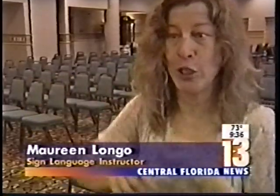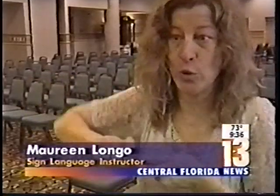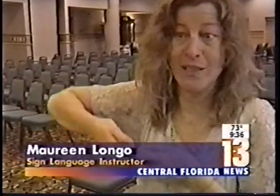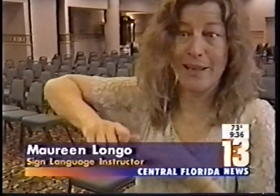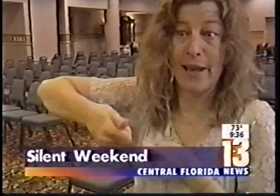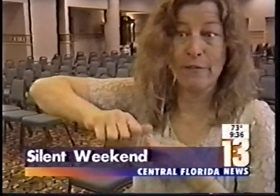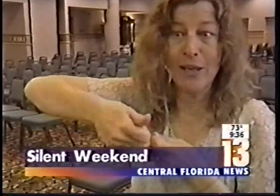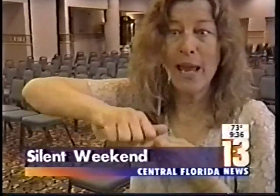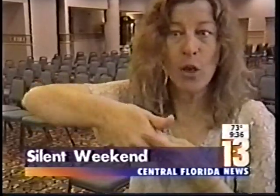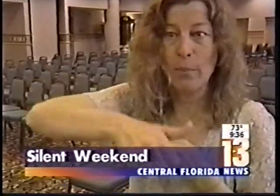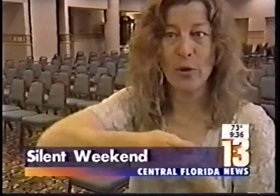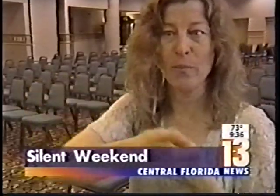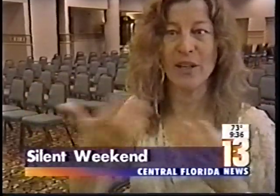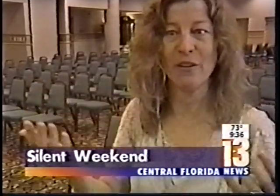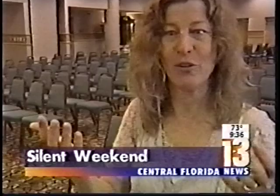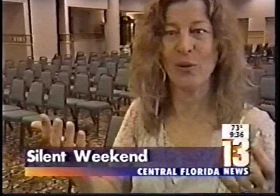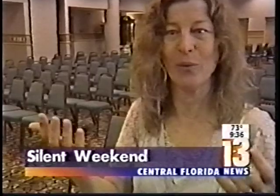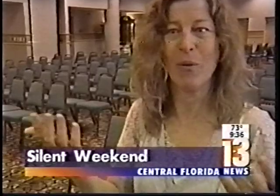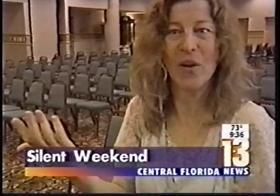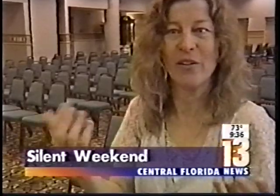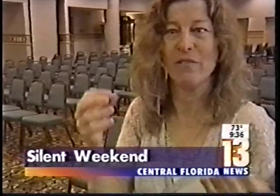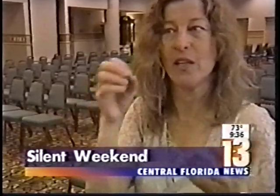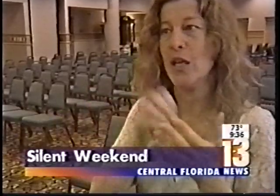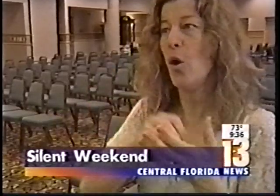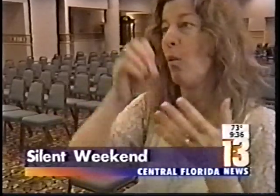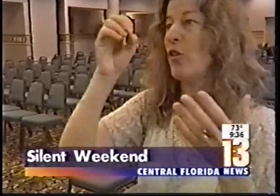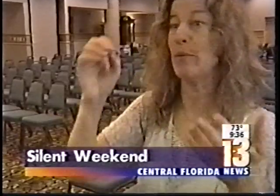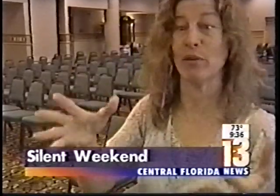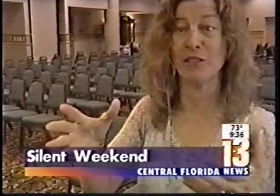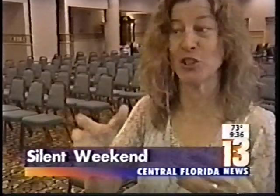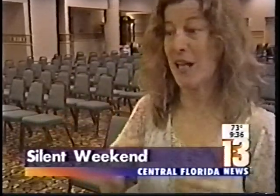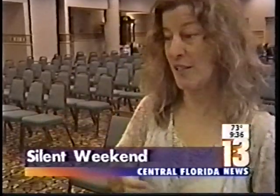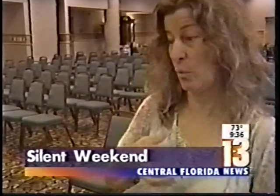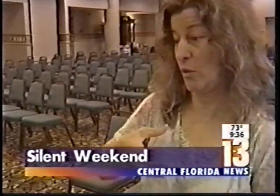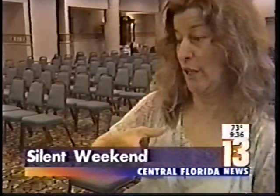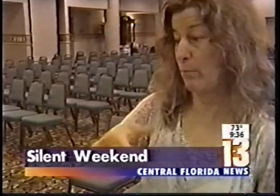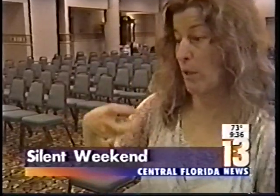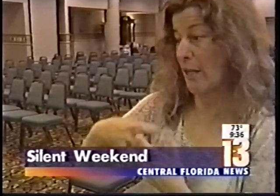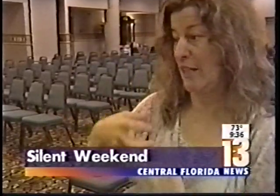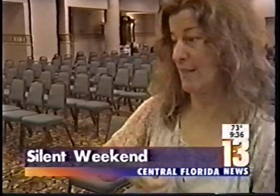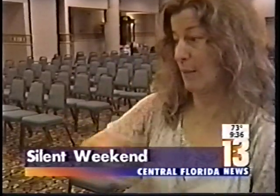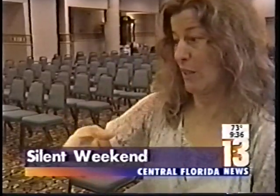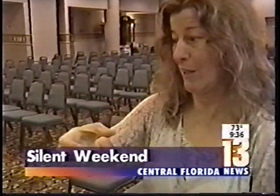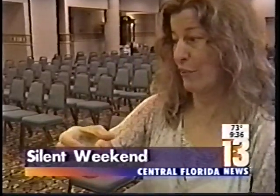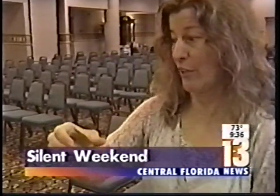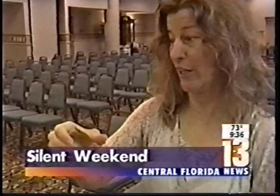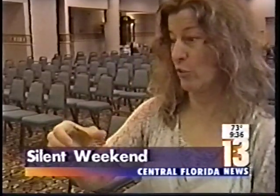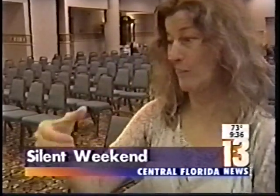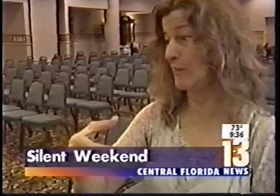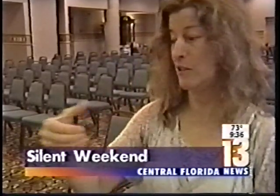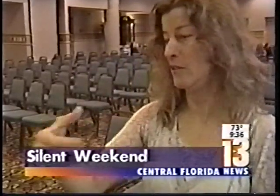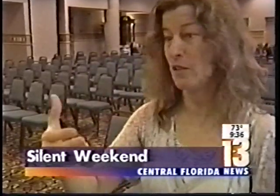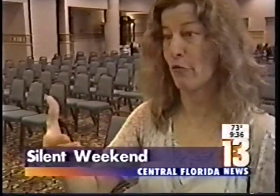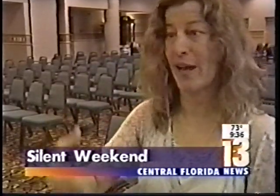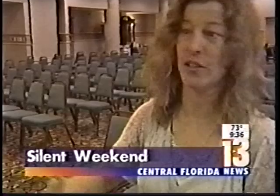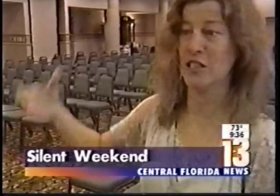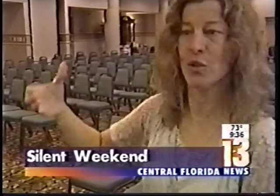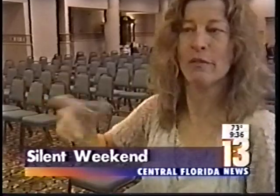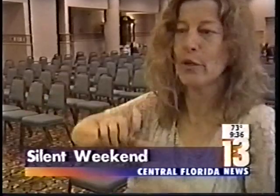that uses that kind of a can opener. But if you're part of the wealthy, privileged class who only plug it into something electric and it goes around and it's off, you